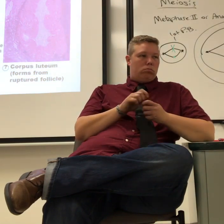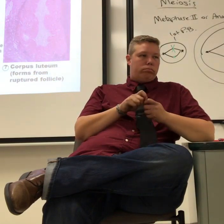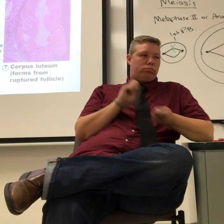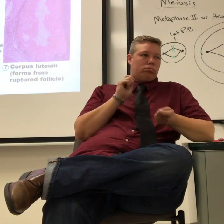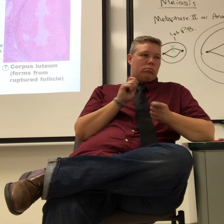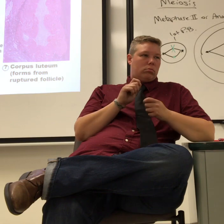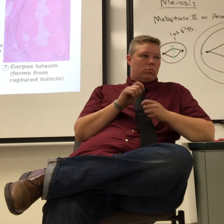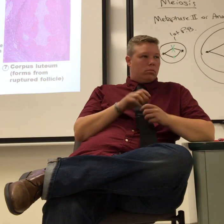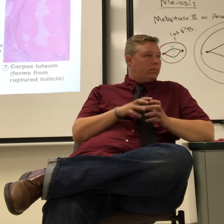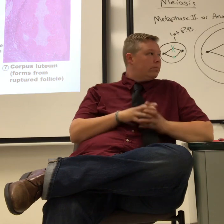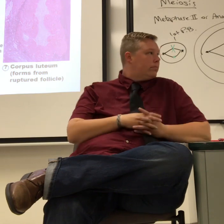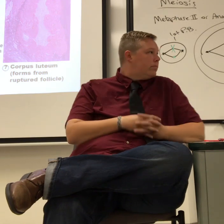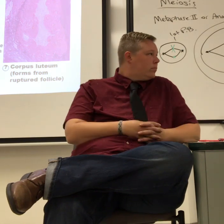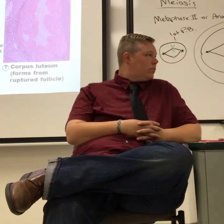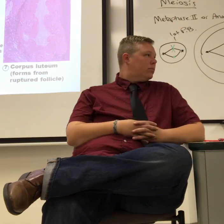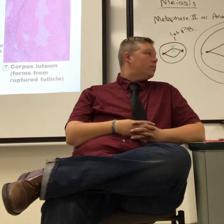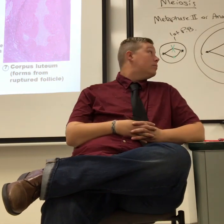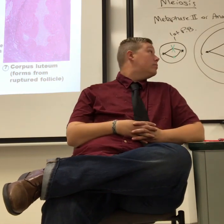Ruptured.